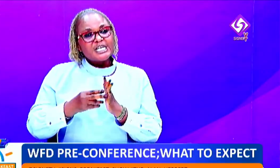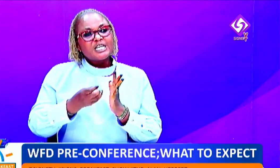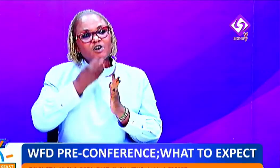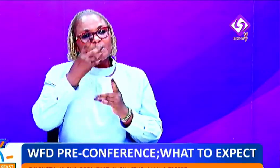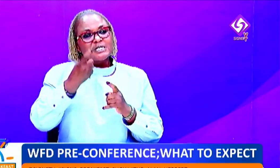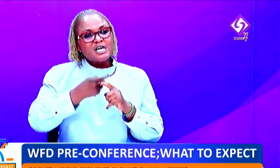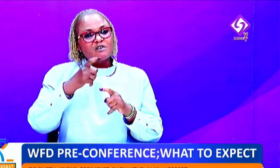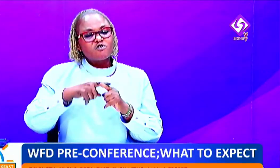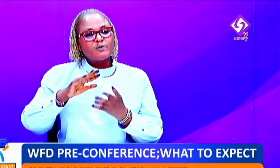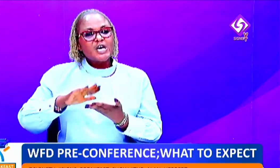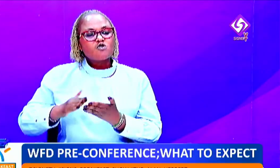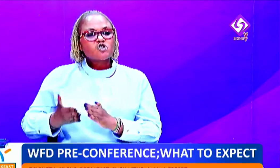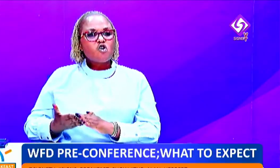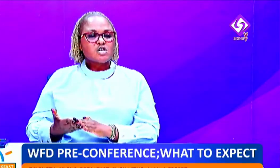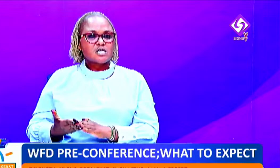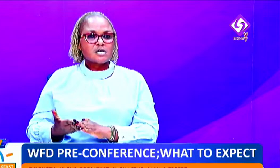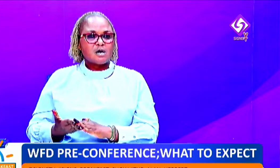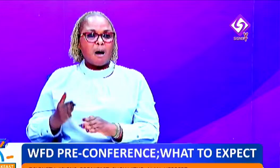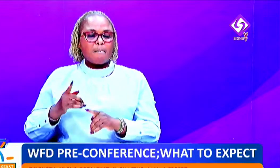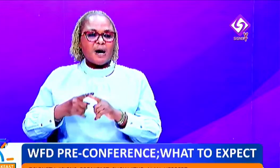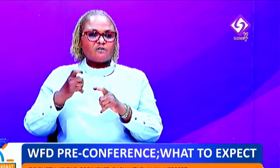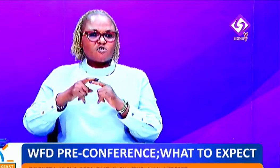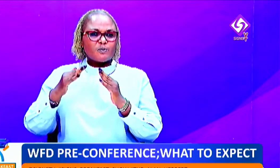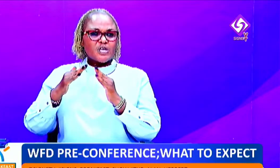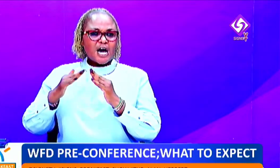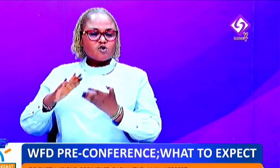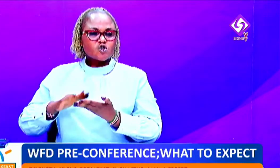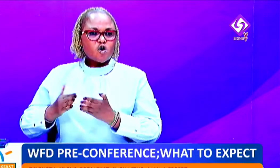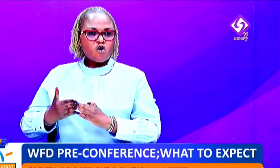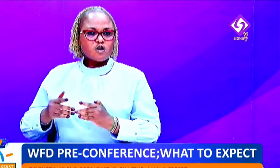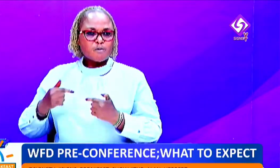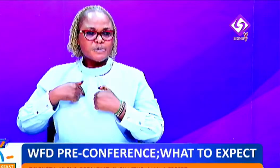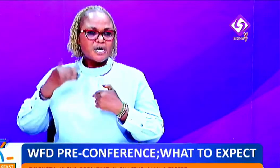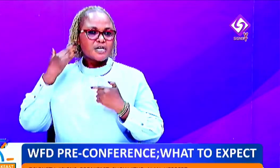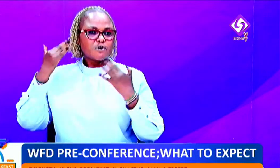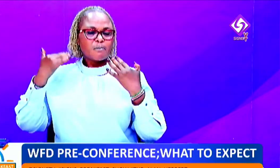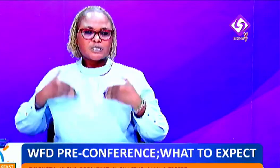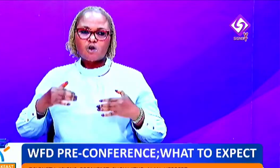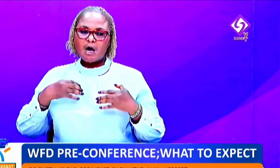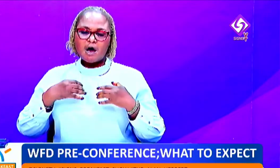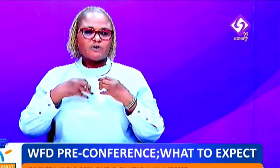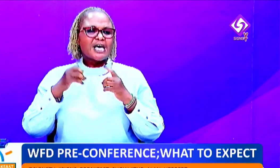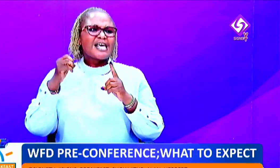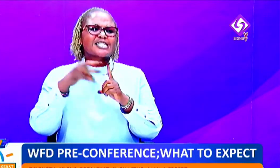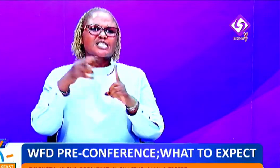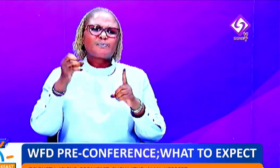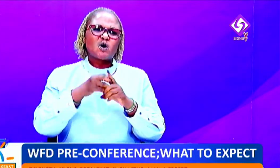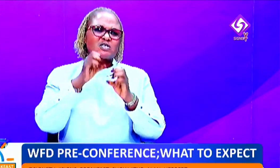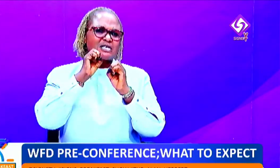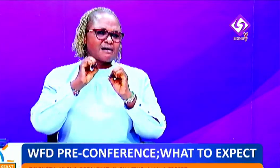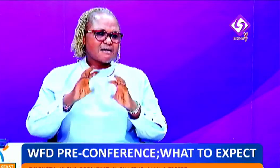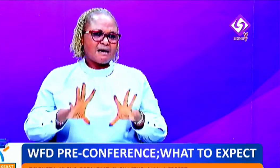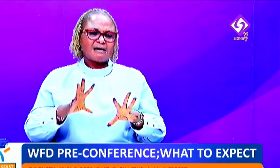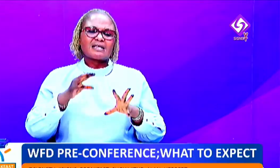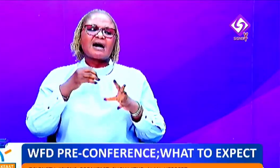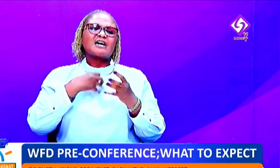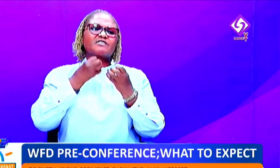develop, it means that they need to get information right from the household, because when you're a child, first you communicate with your